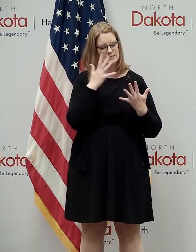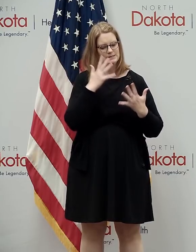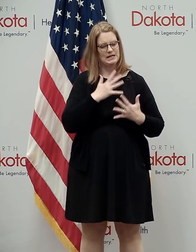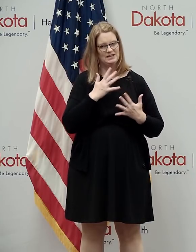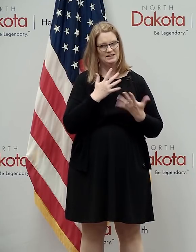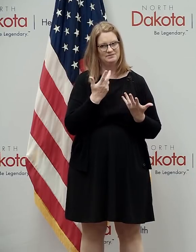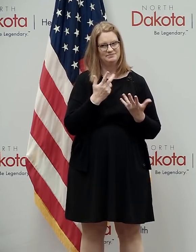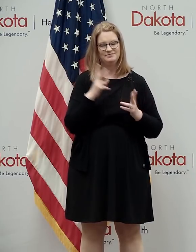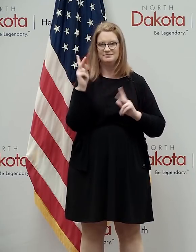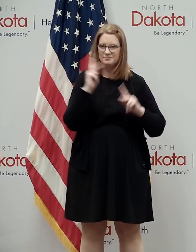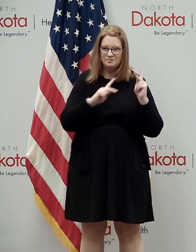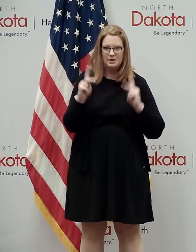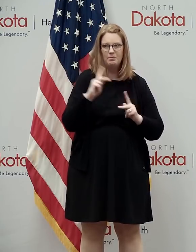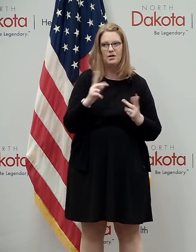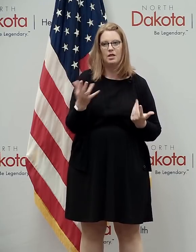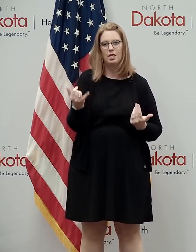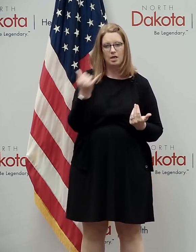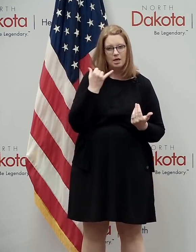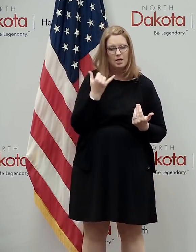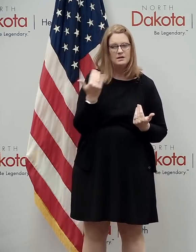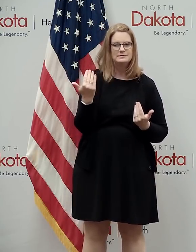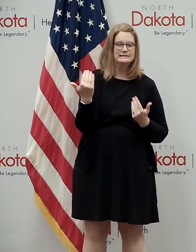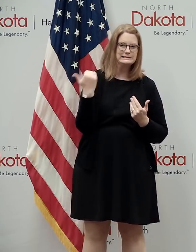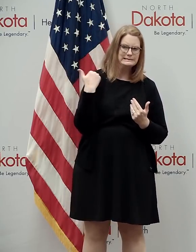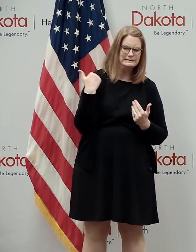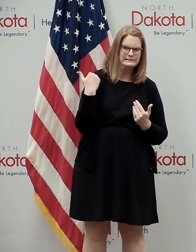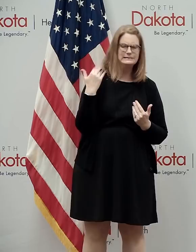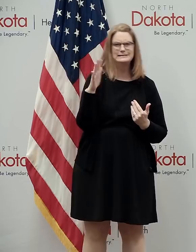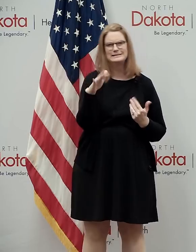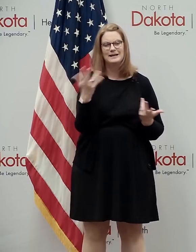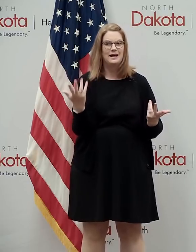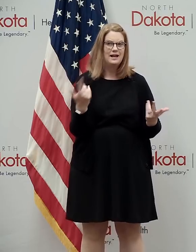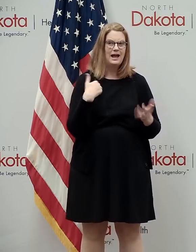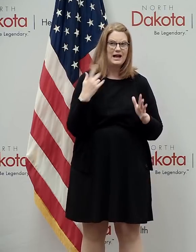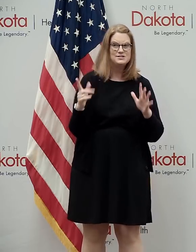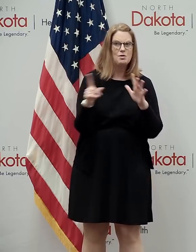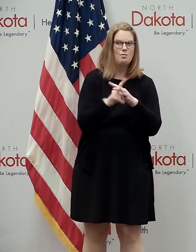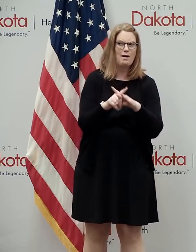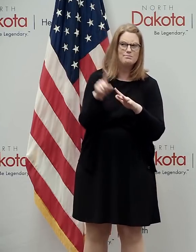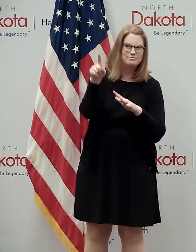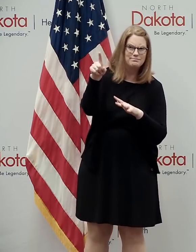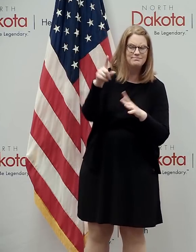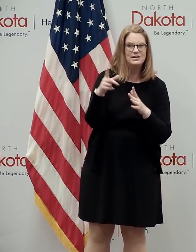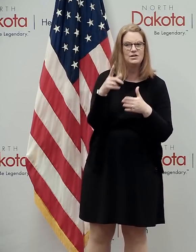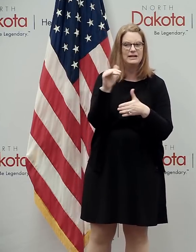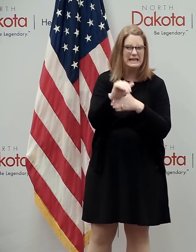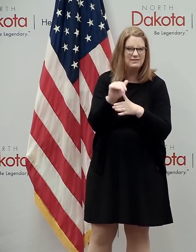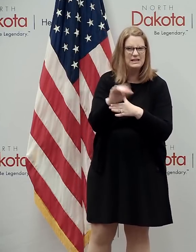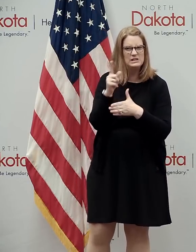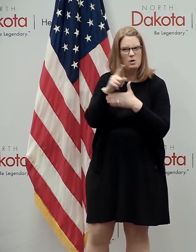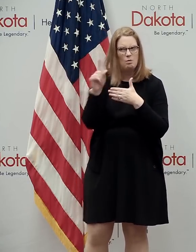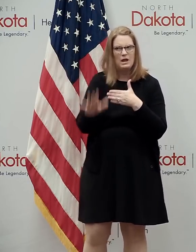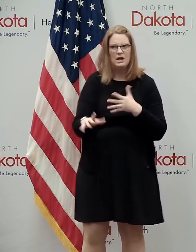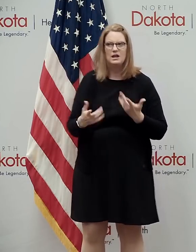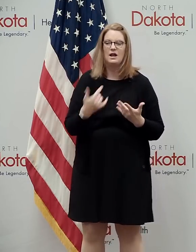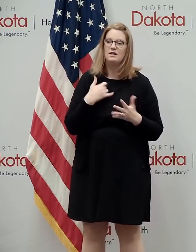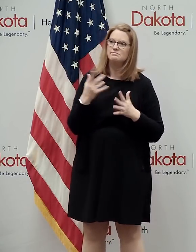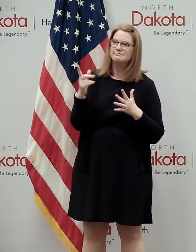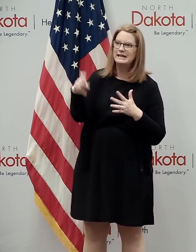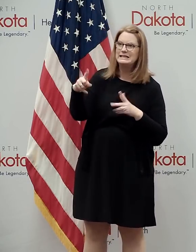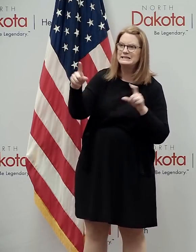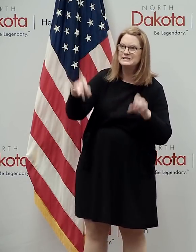of individuals who are presenting themselves at healthcare facilities, sometimes evenings or over weekends, that have been denied